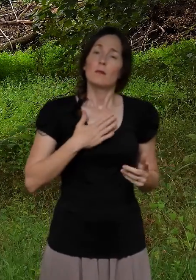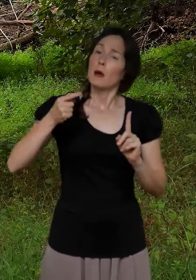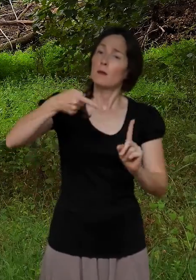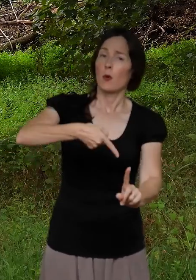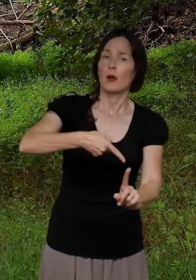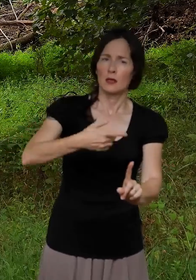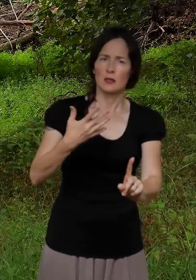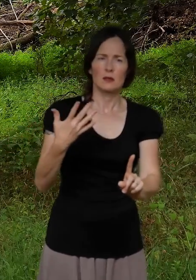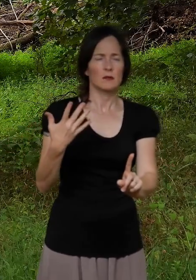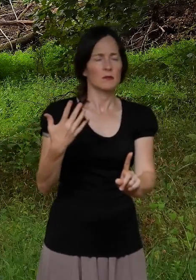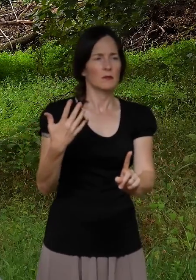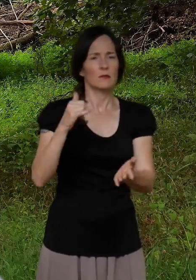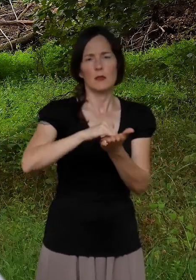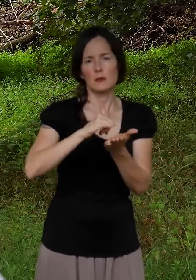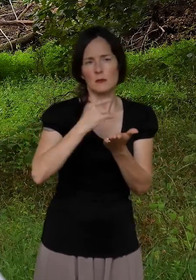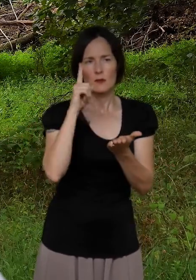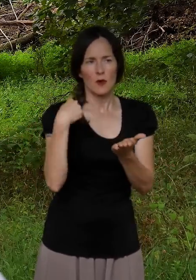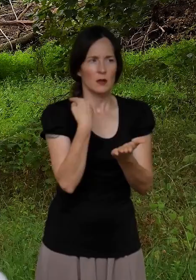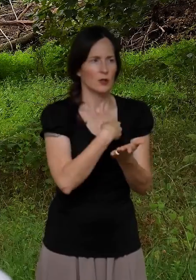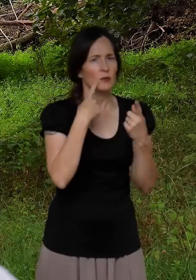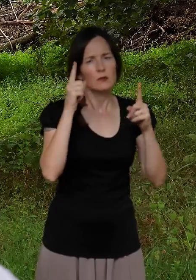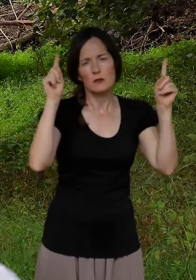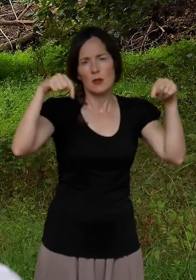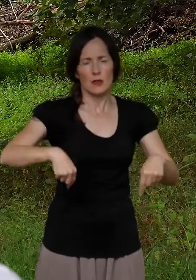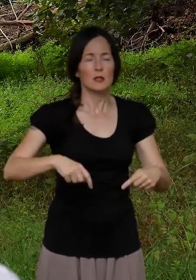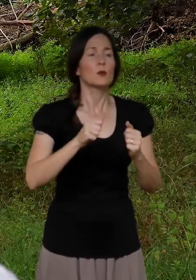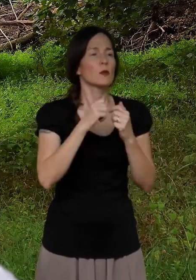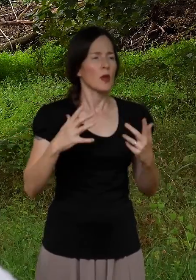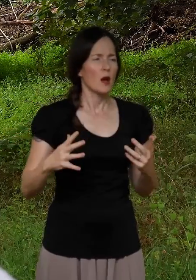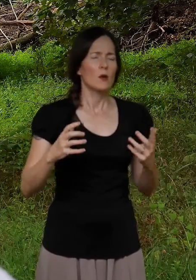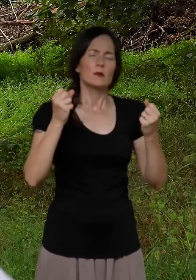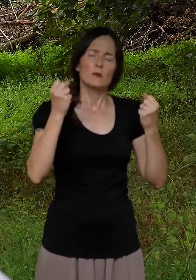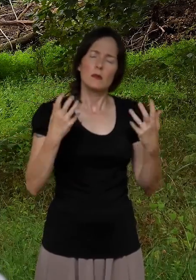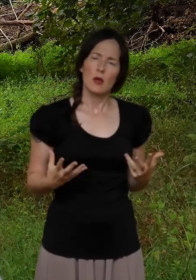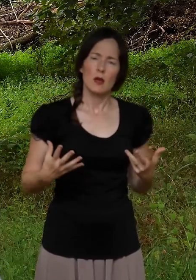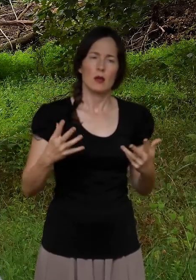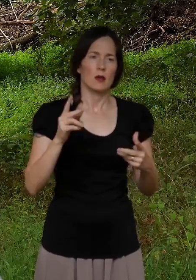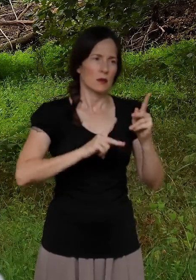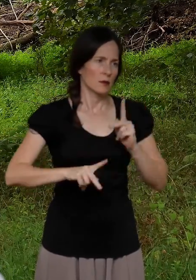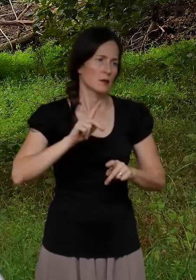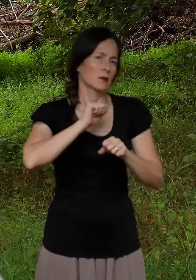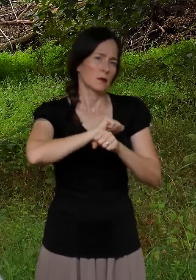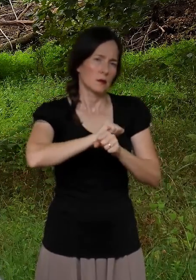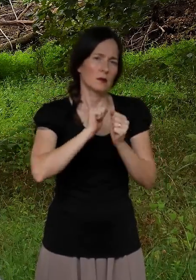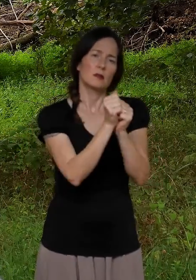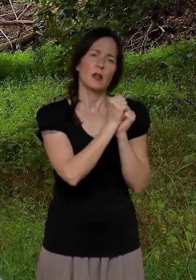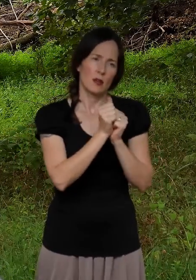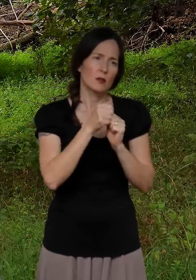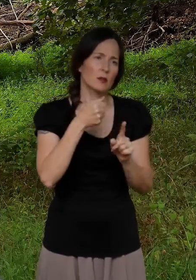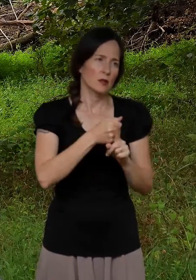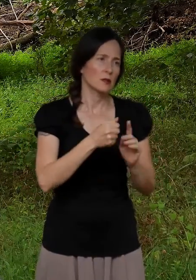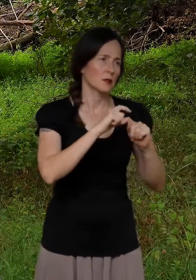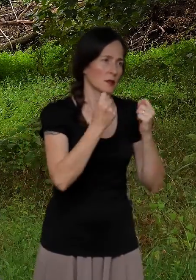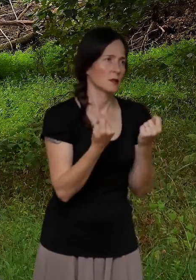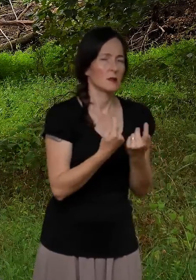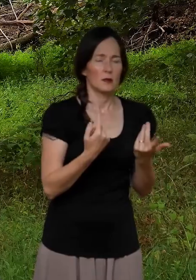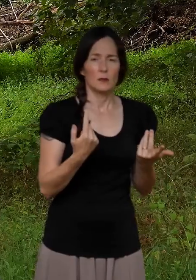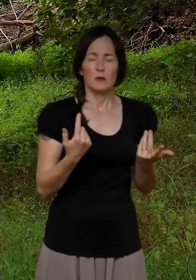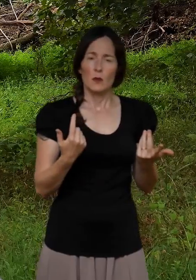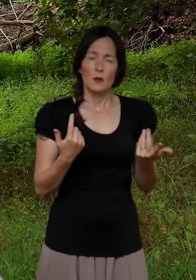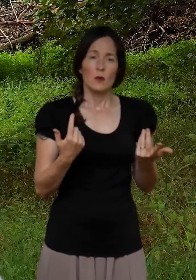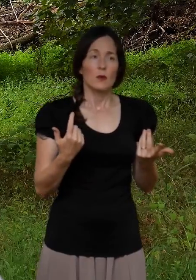over 2.5 years to the Ellicott City Safe and Sound program, which is part of the $16 to $20 million you've heard